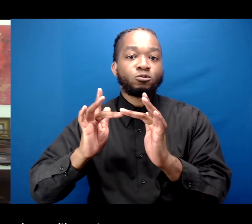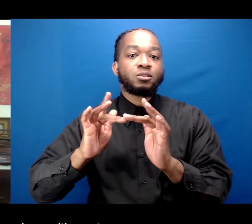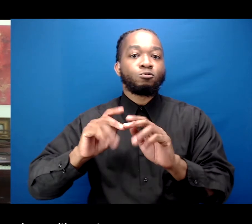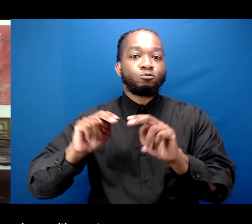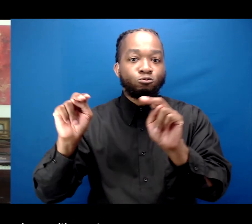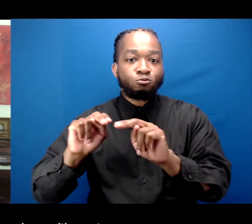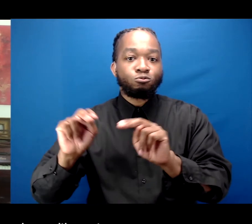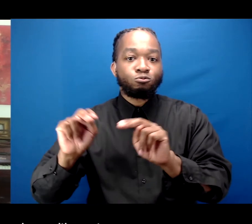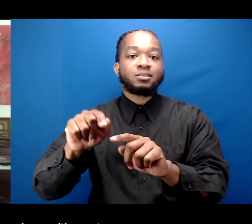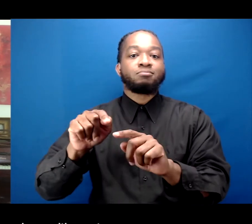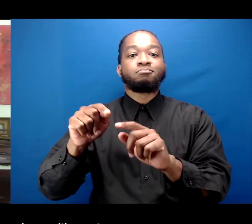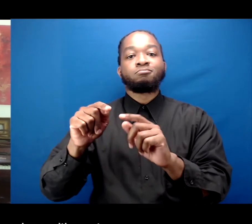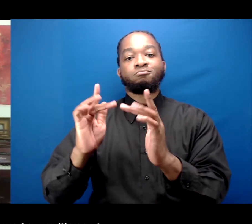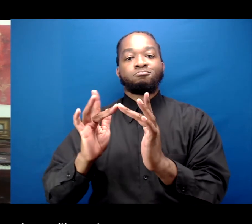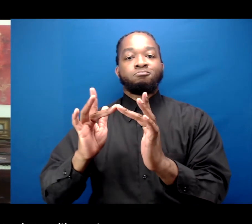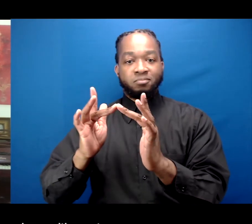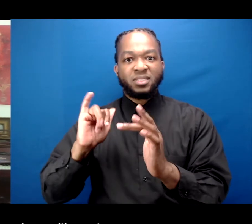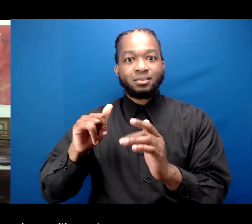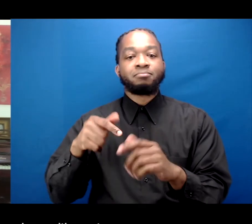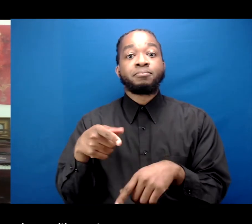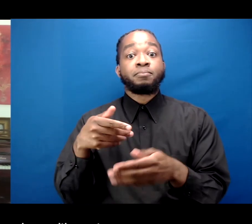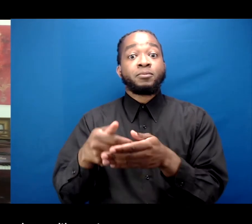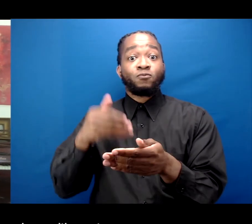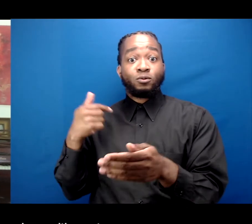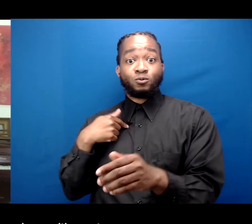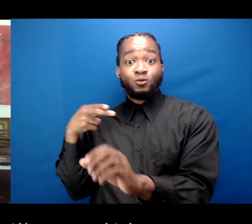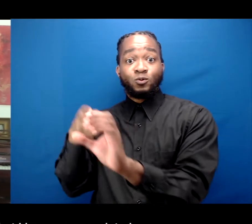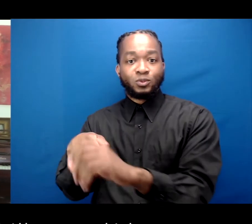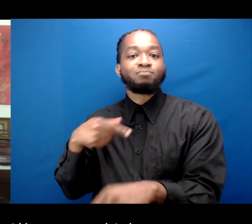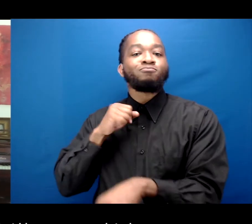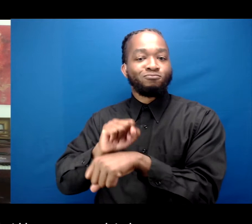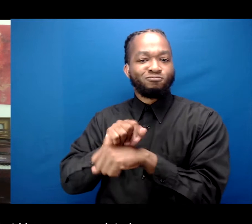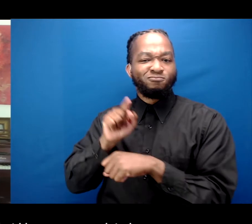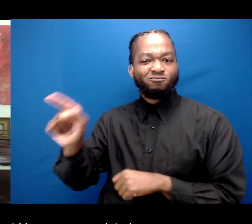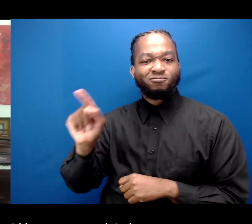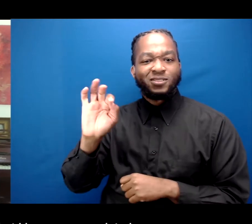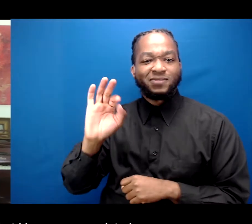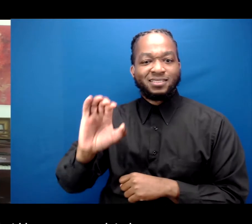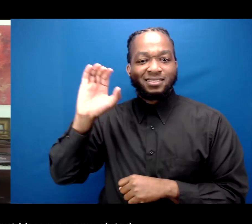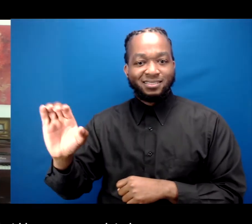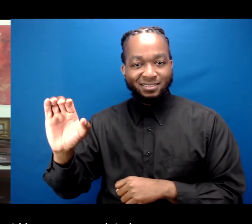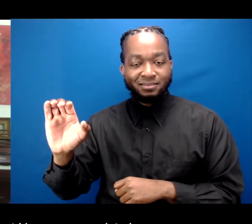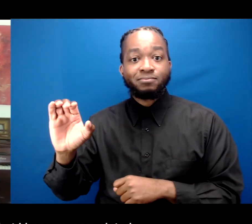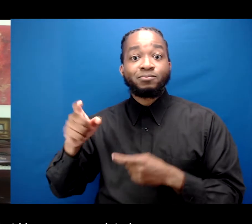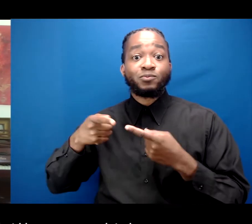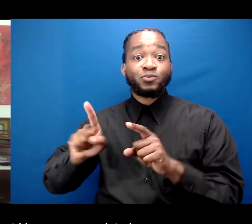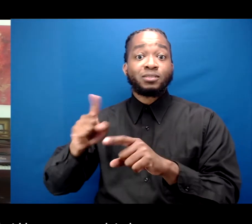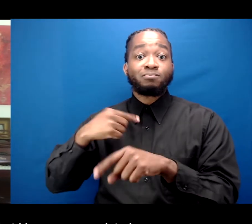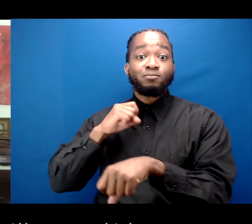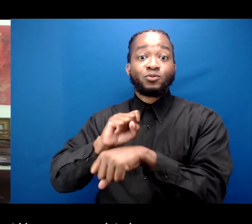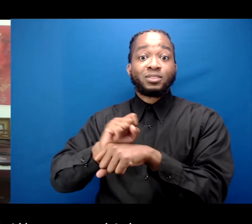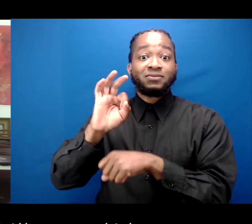spent over a decade in senior positions at the Federal Communications Commission. It was while I was at the FCC that I became acquainted